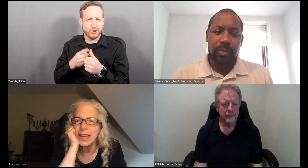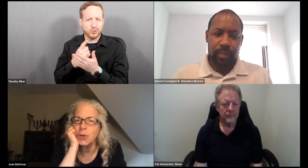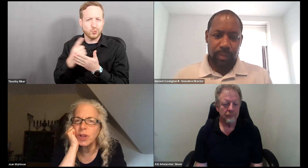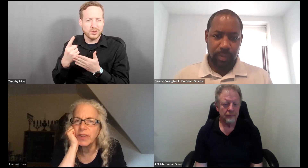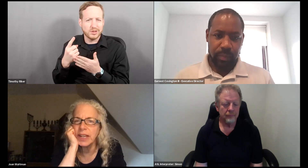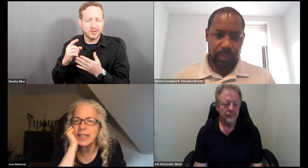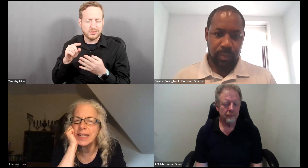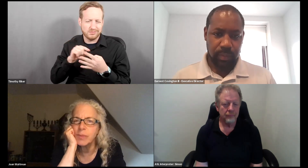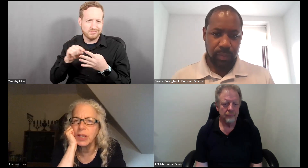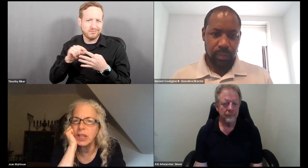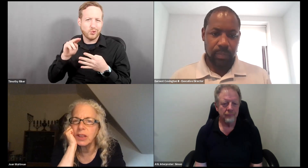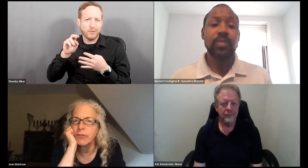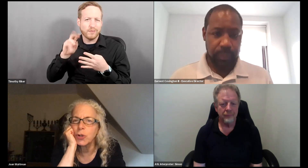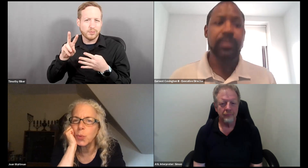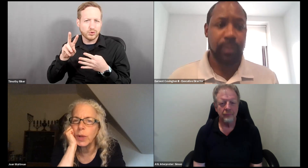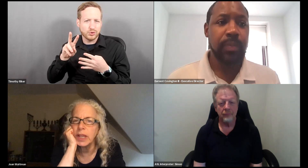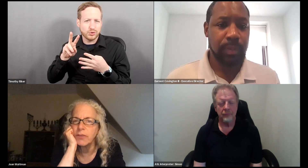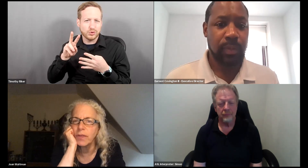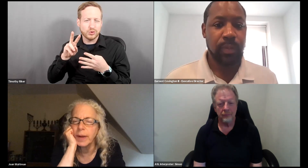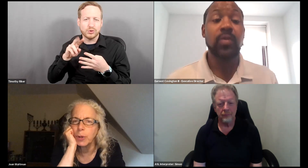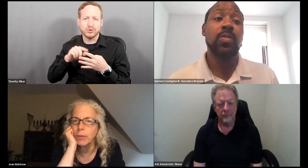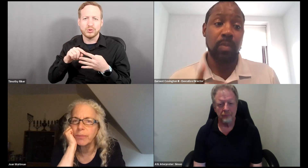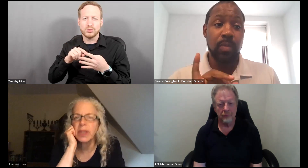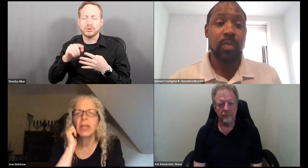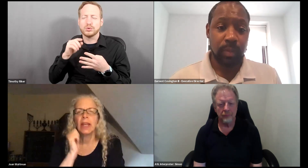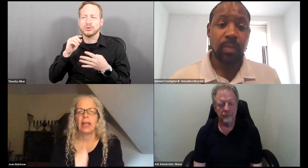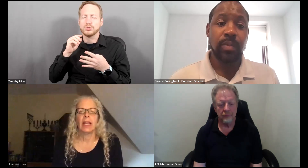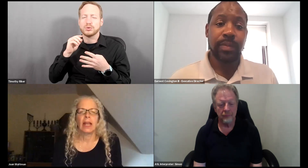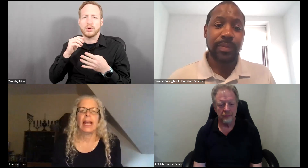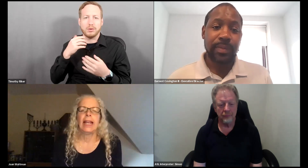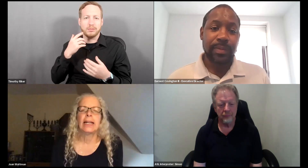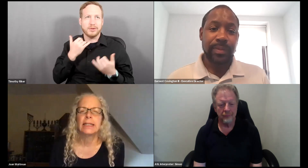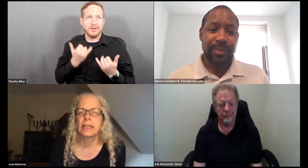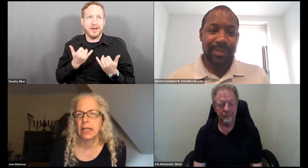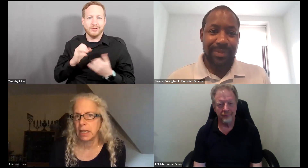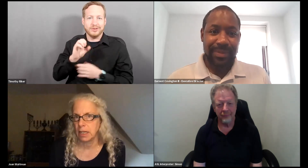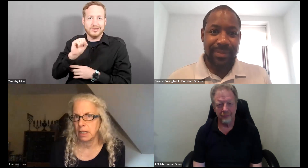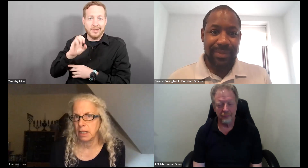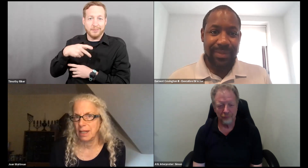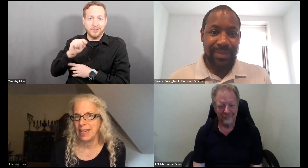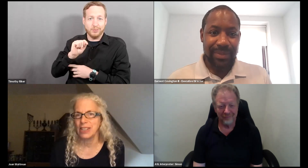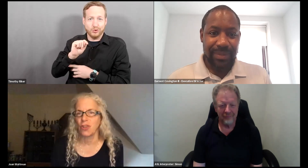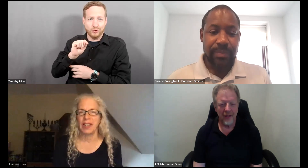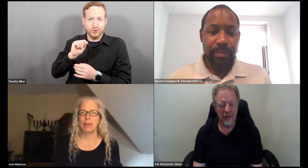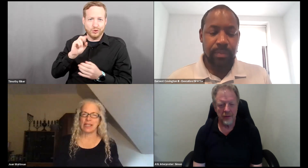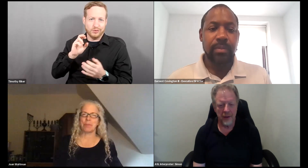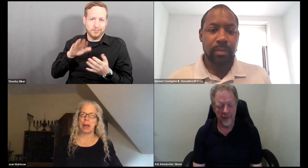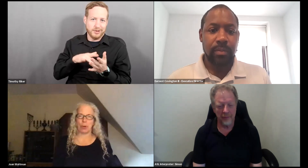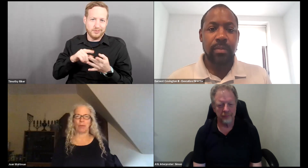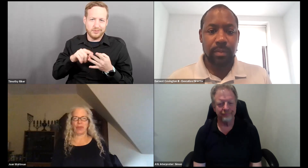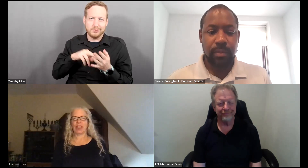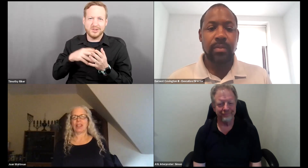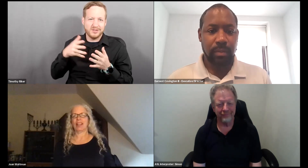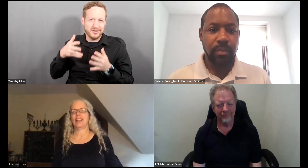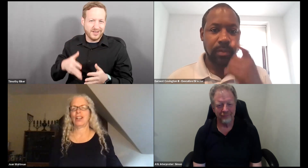this annual event tends to be the first week of November, and it is already